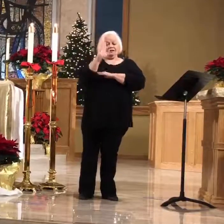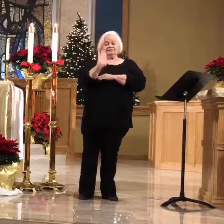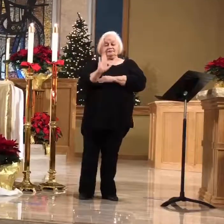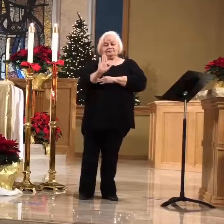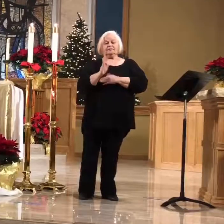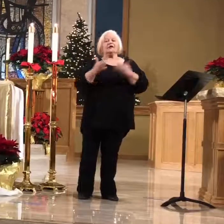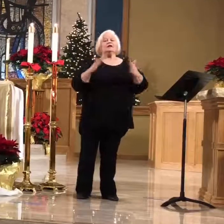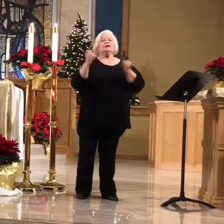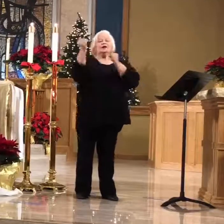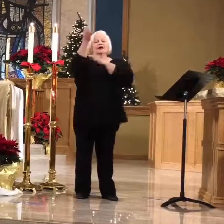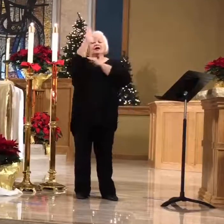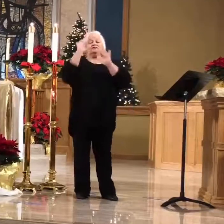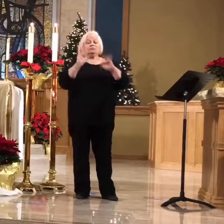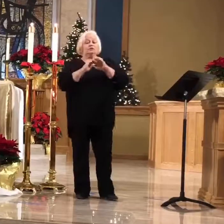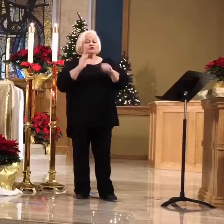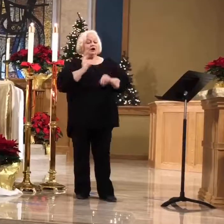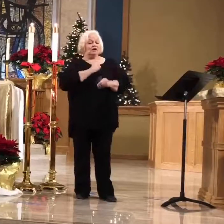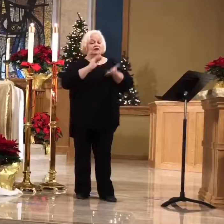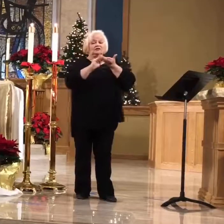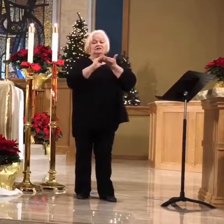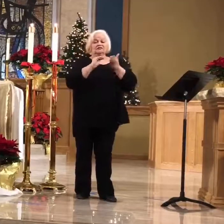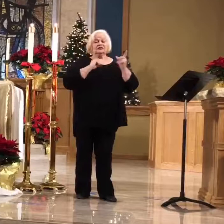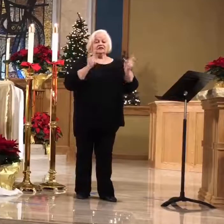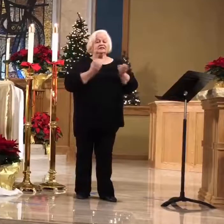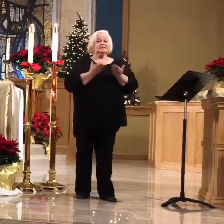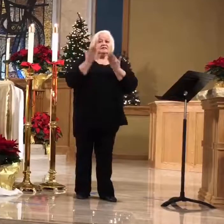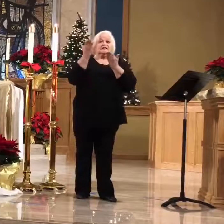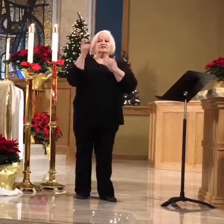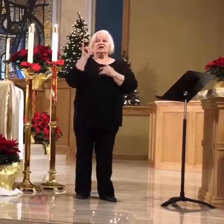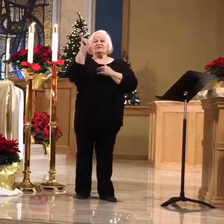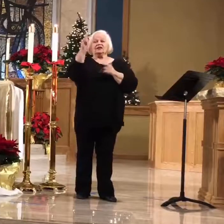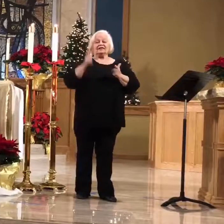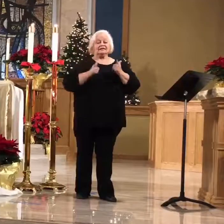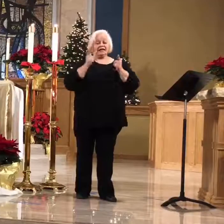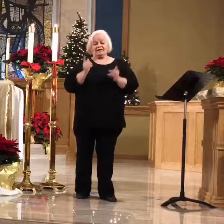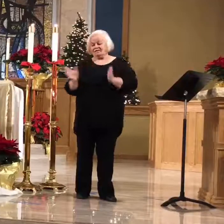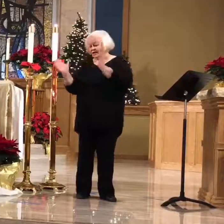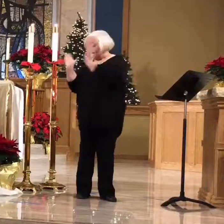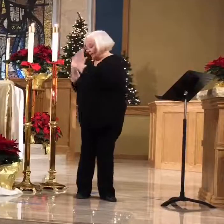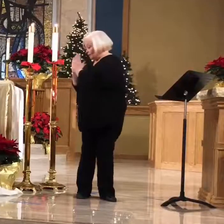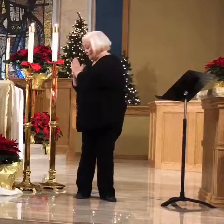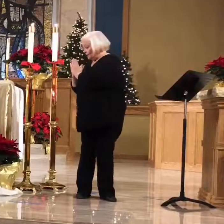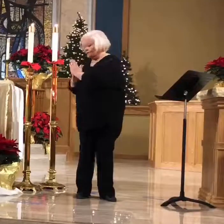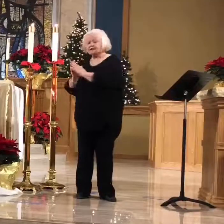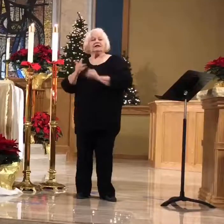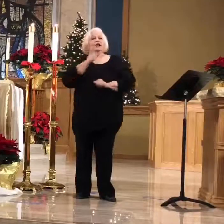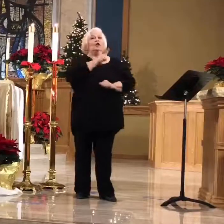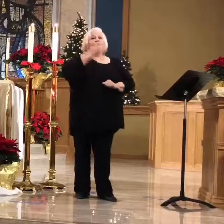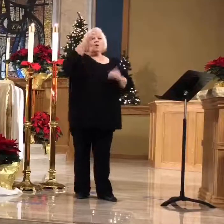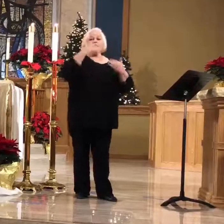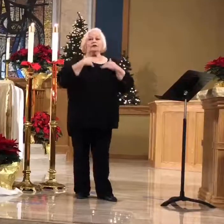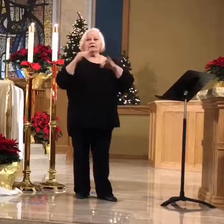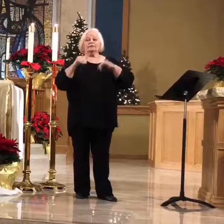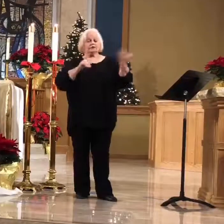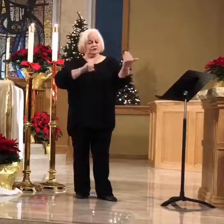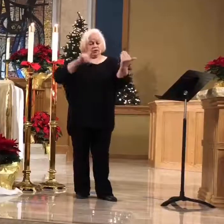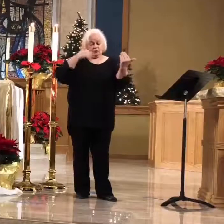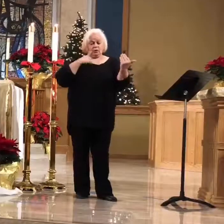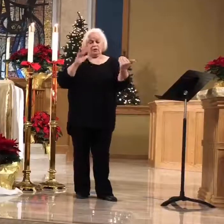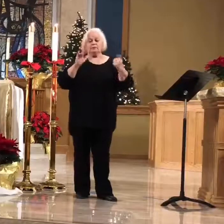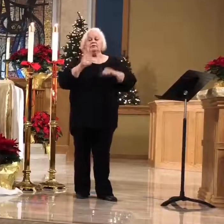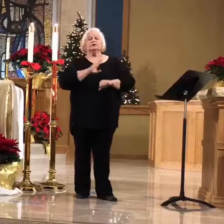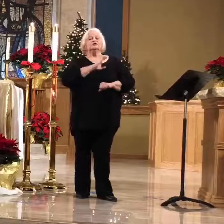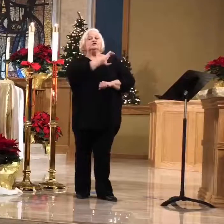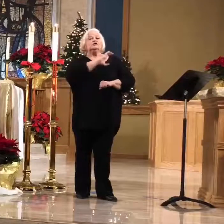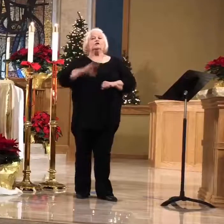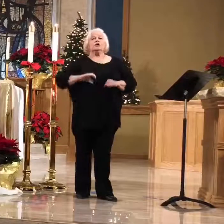mercy on us, forgive us our sins, and bring us to everlasting life. Amen. Lord, have mercy. Lord, have mercy.